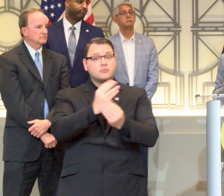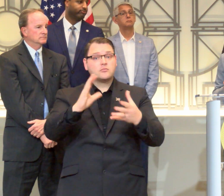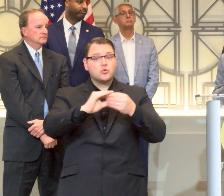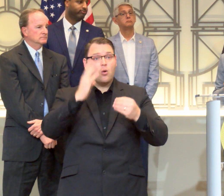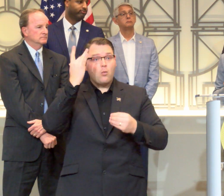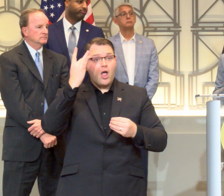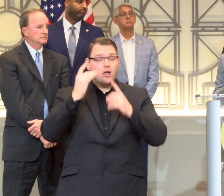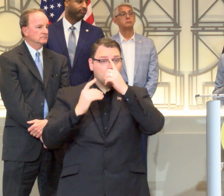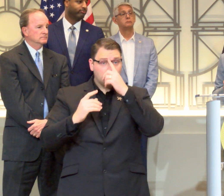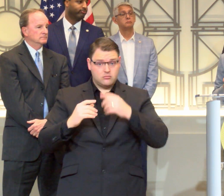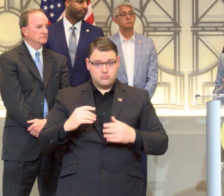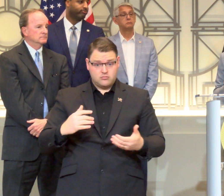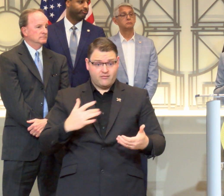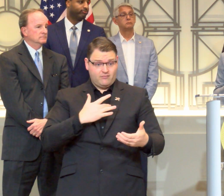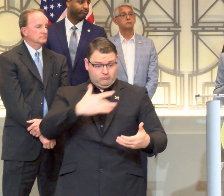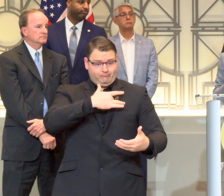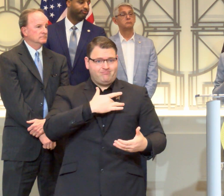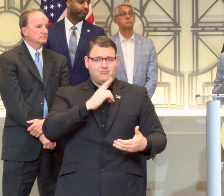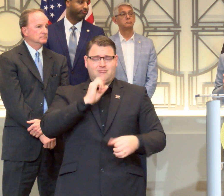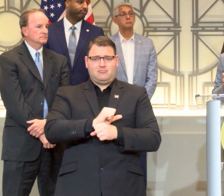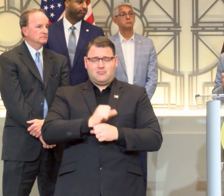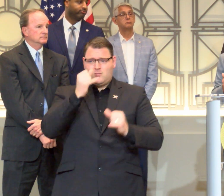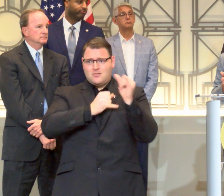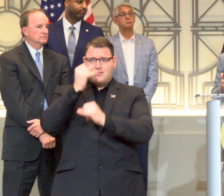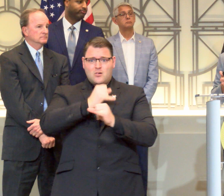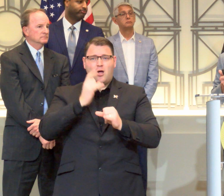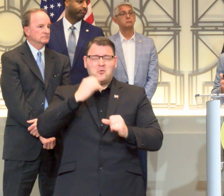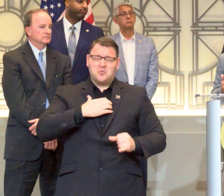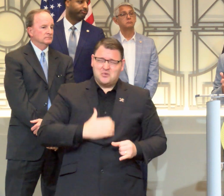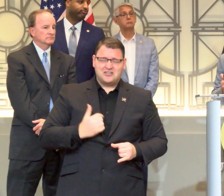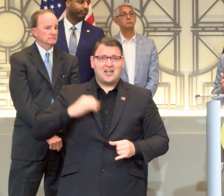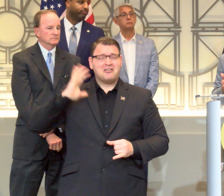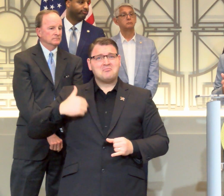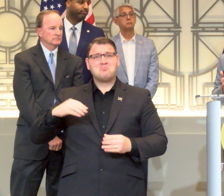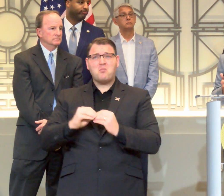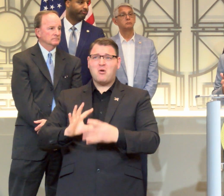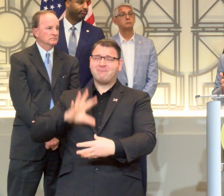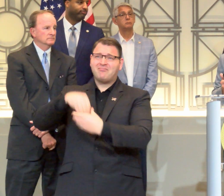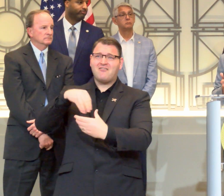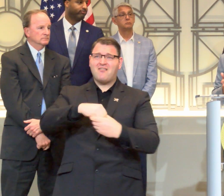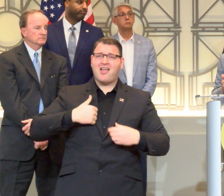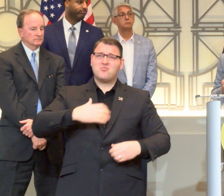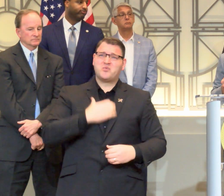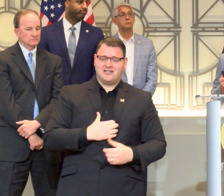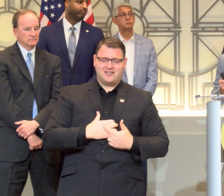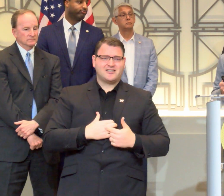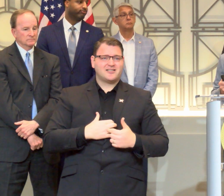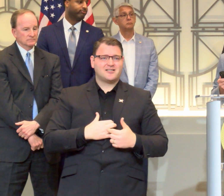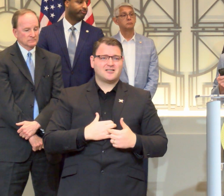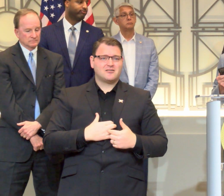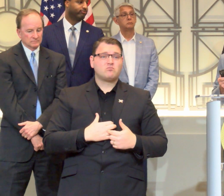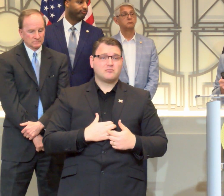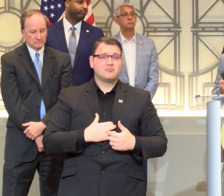real, then it really feels real. And we will all wish that we had taken more of a leadership role and done more to protect those we love. And